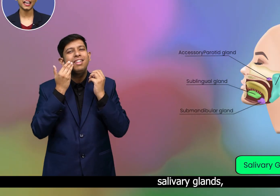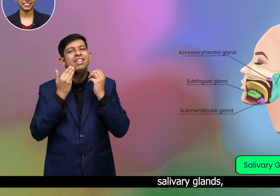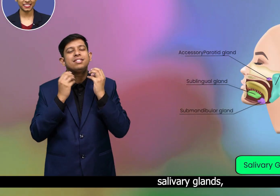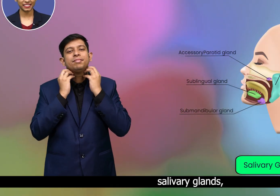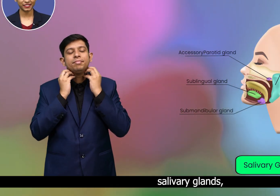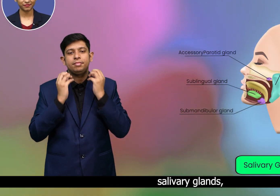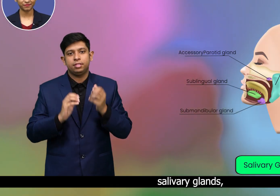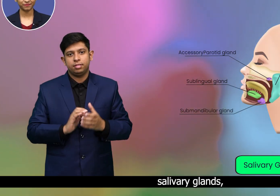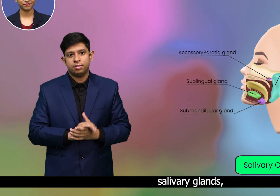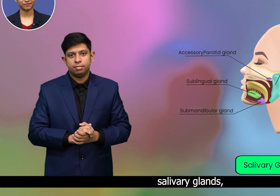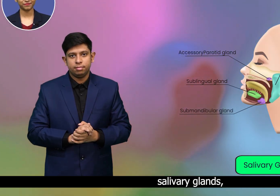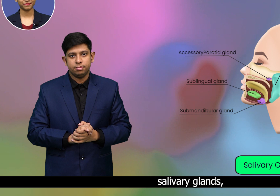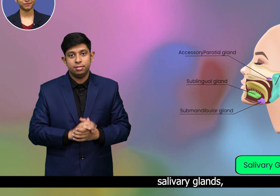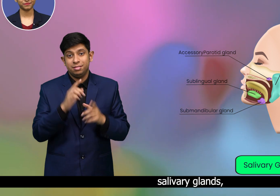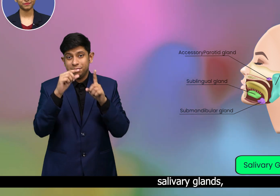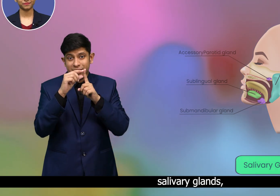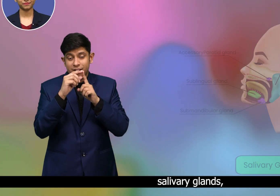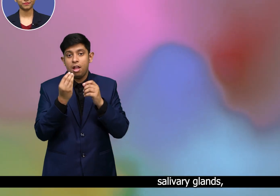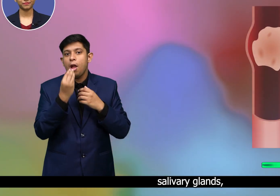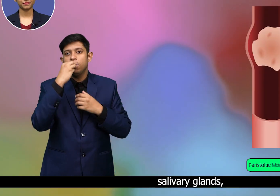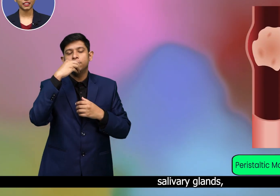salivary glands,